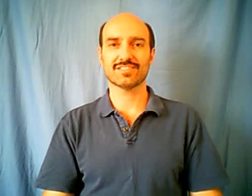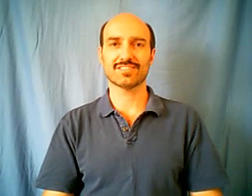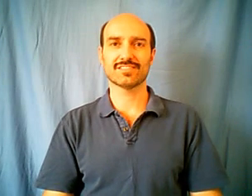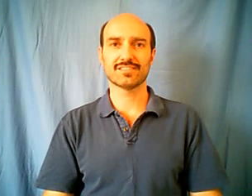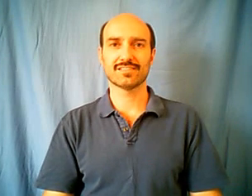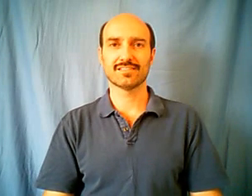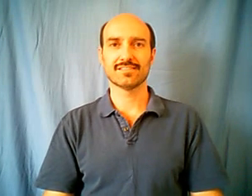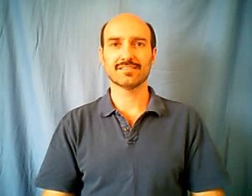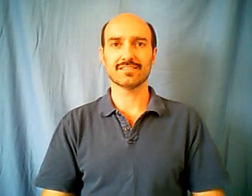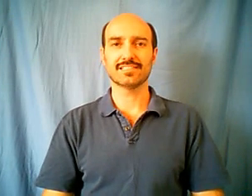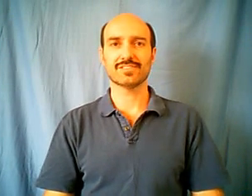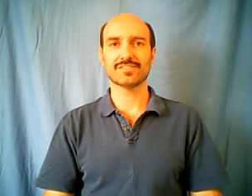delicious. Delicious.